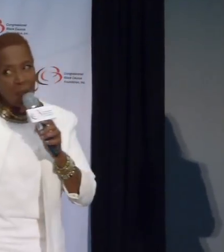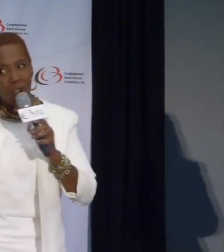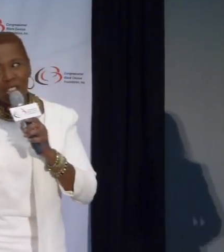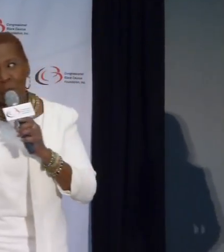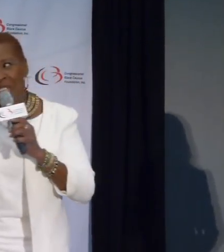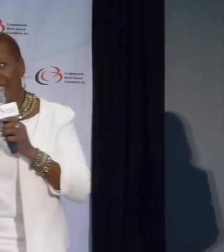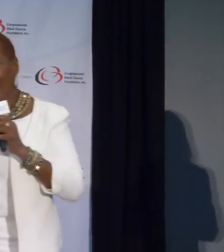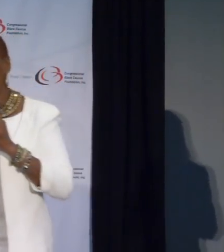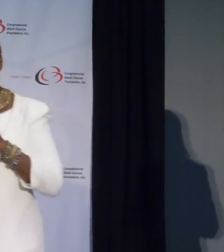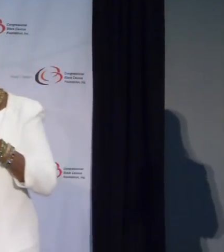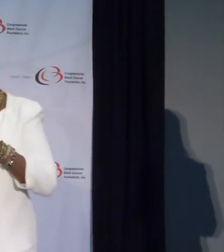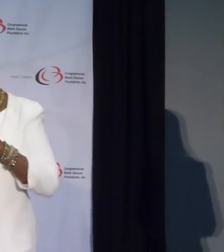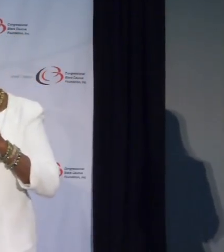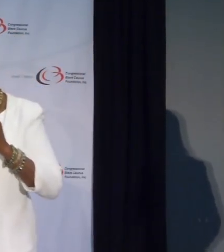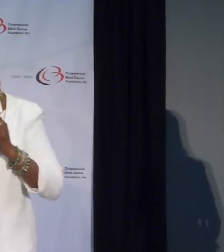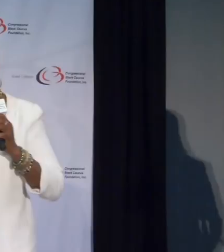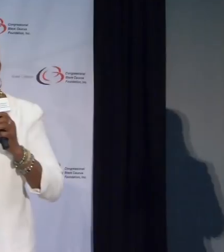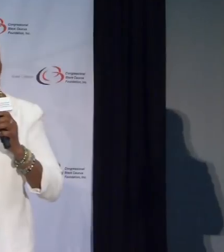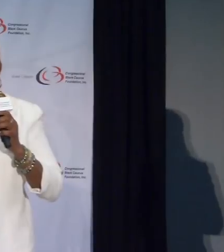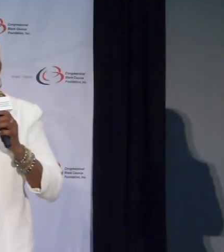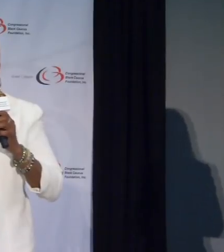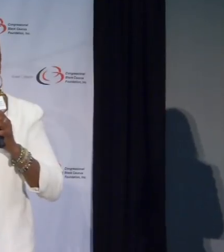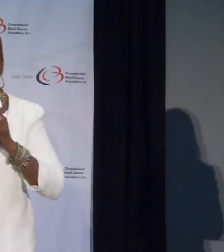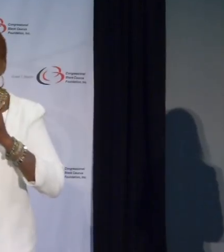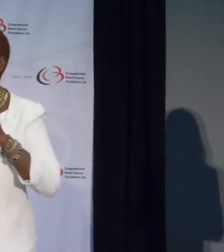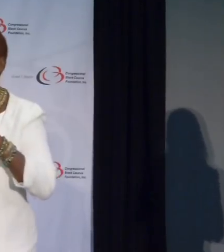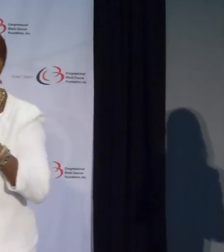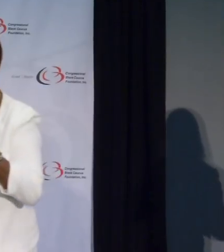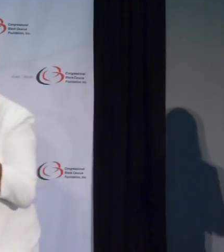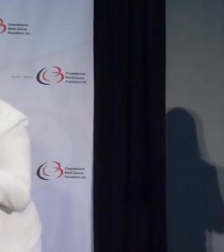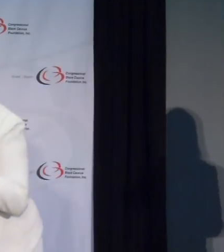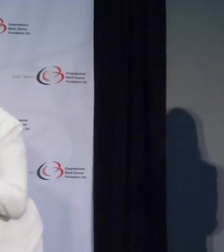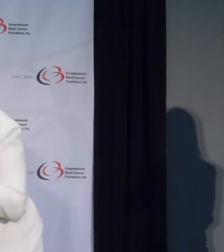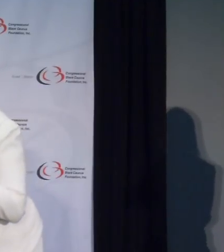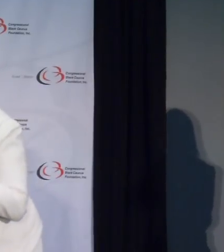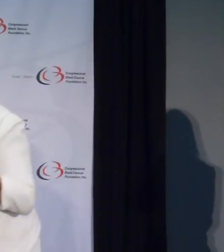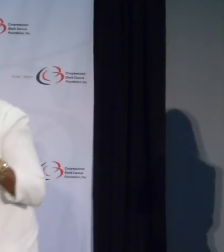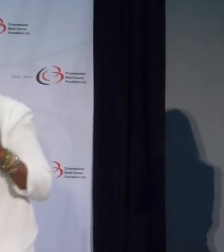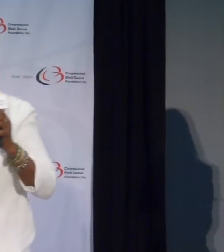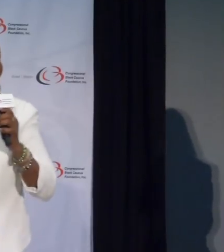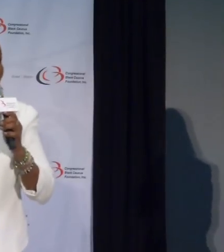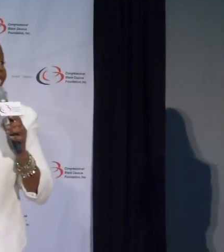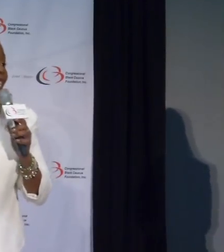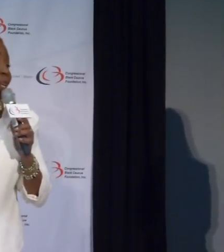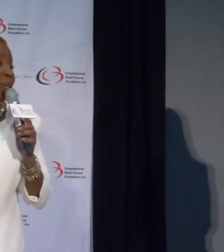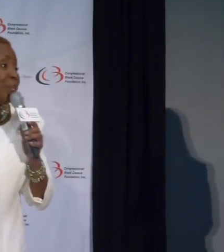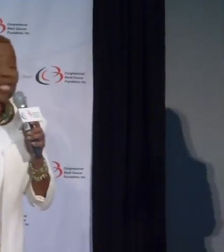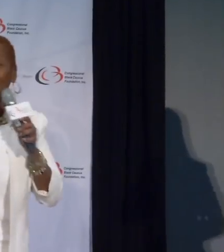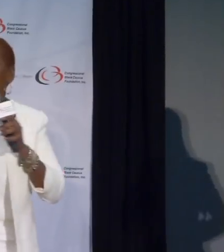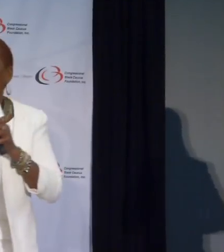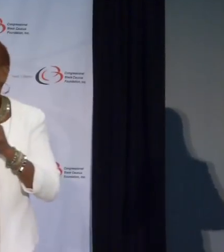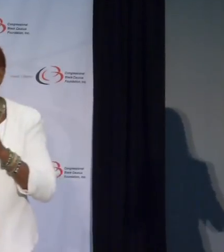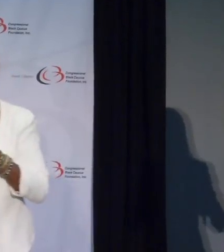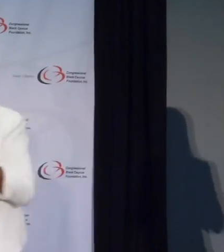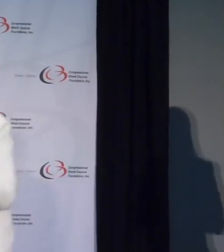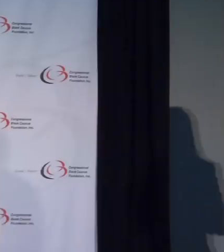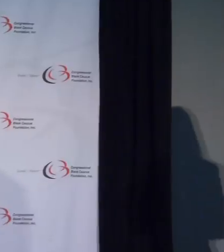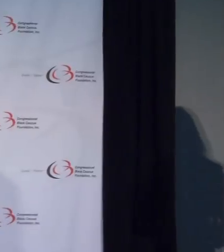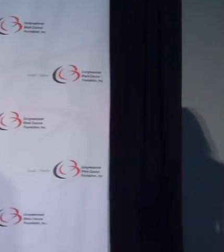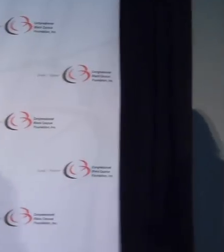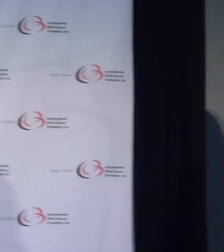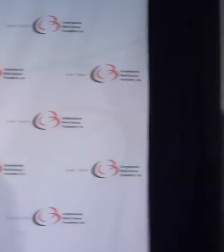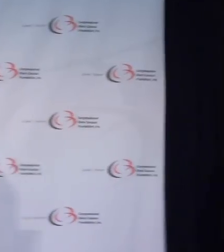the same way you behave to this request from the universe is the way you run your life. It's up to you, so now what?